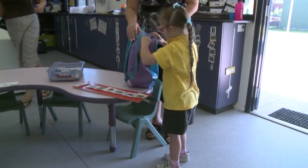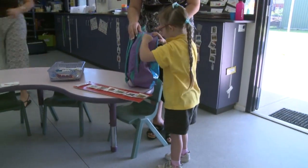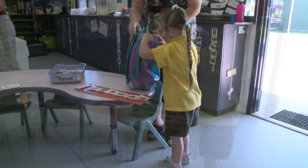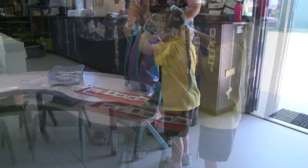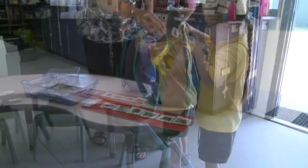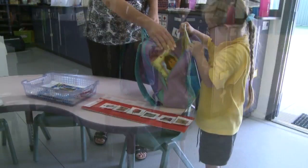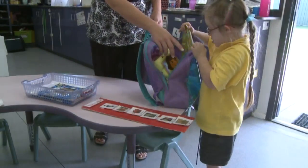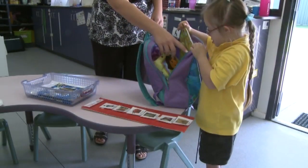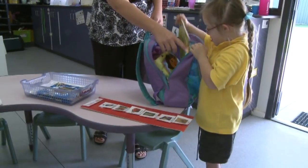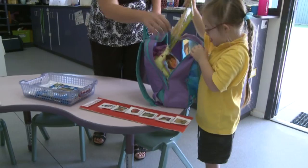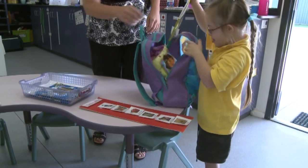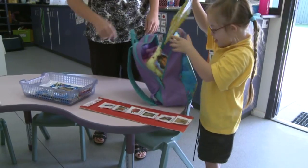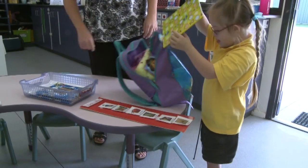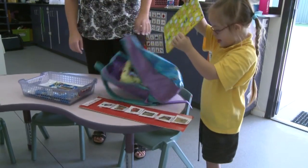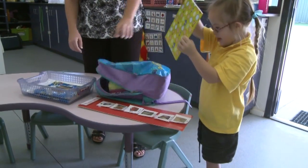steps involved in the scheduled activity.